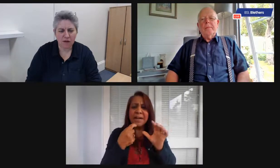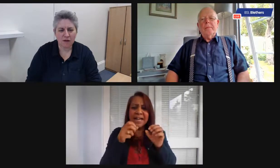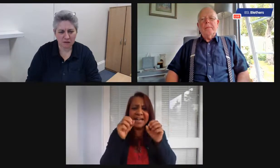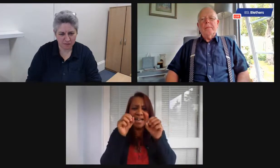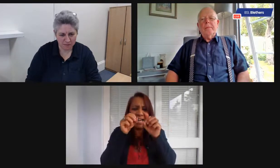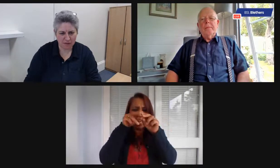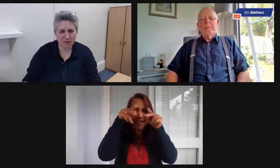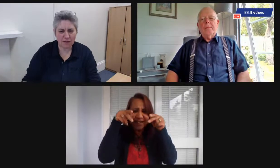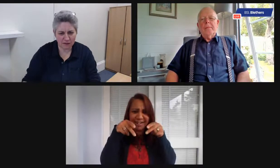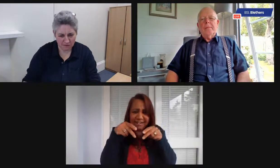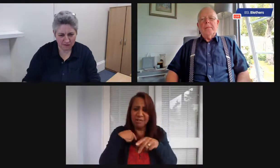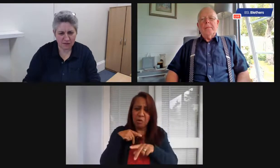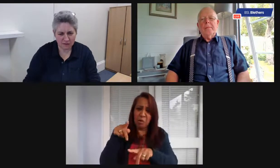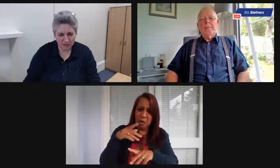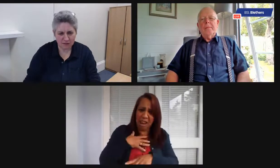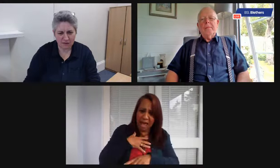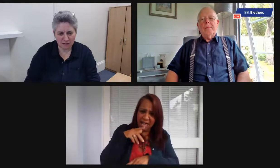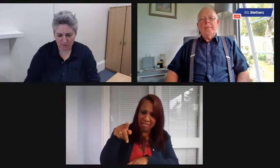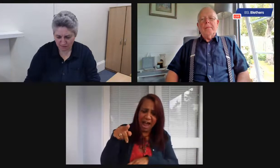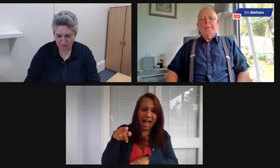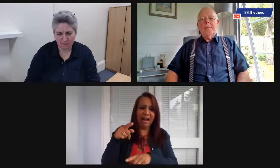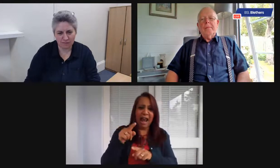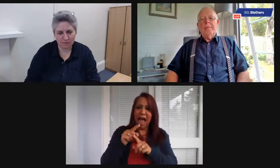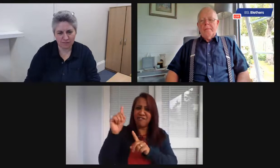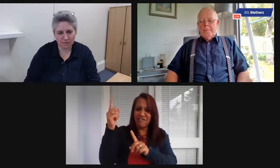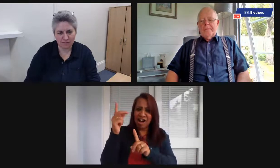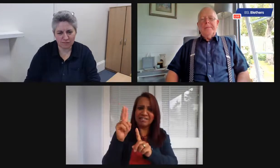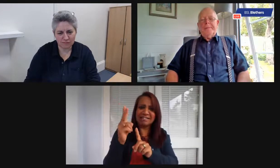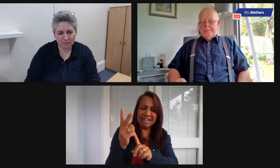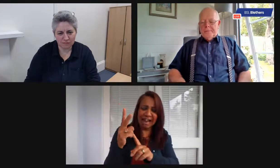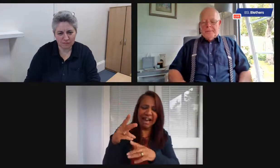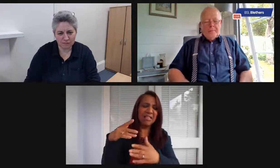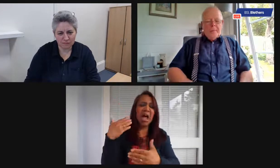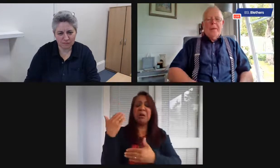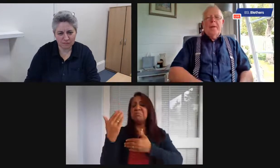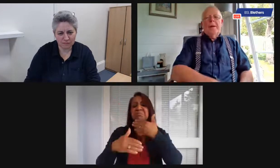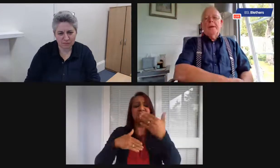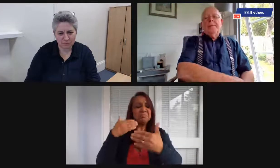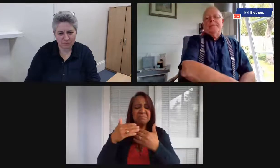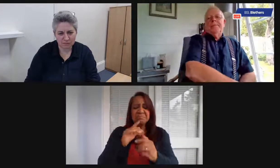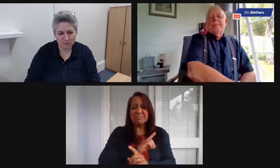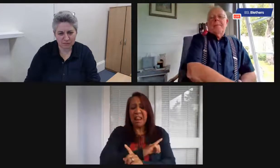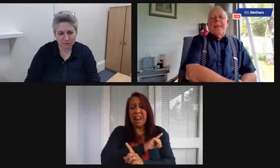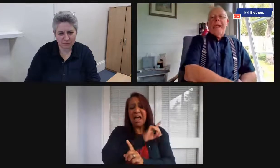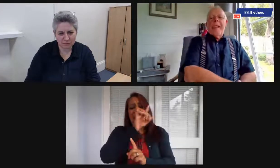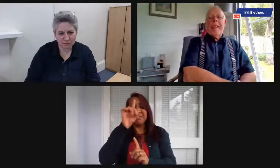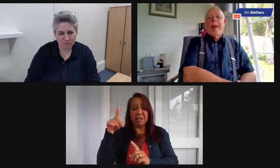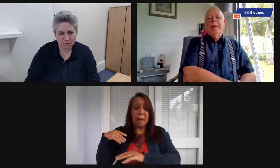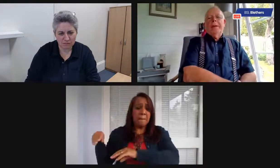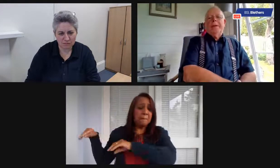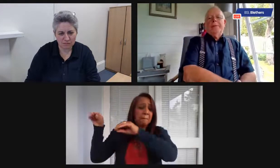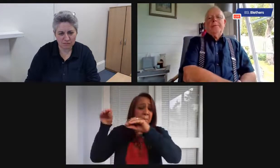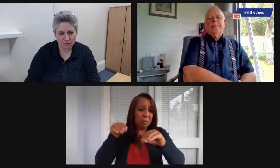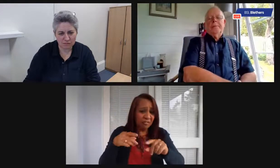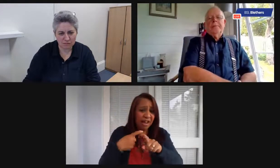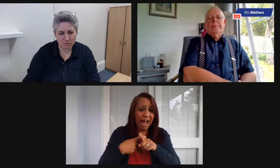and Fuchsias. also, yep, fuchsias and things like that. And I thought, I really like that. But you know, as usual, time gets